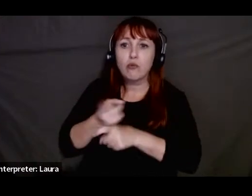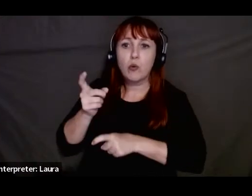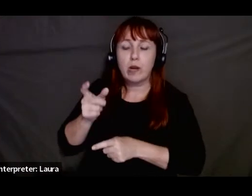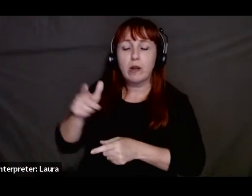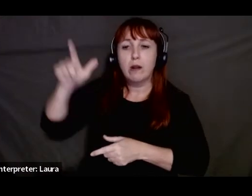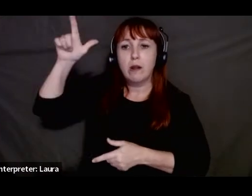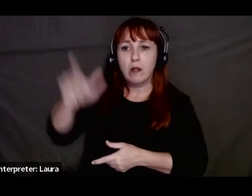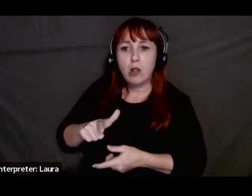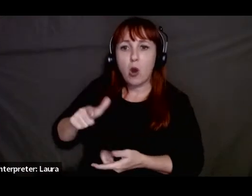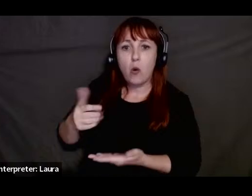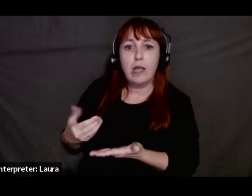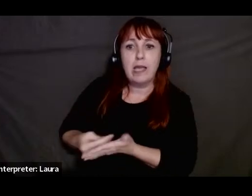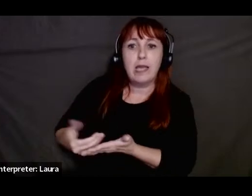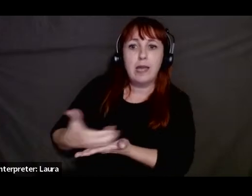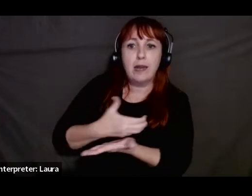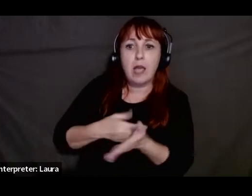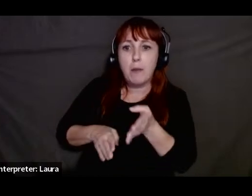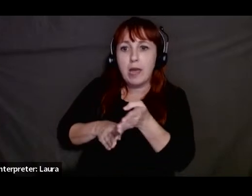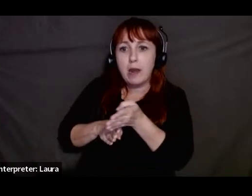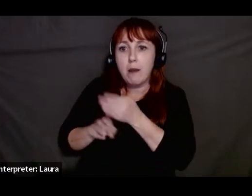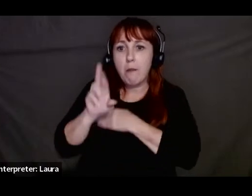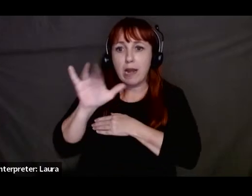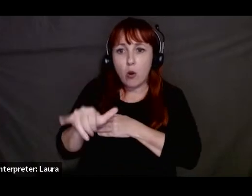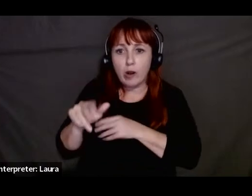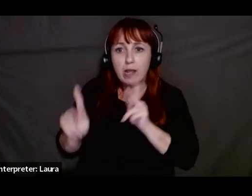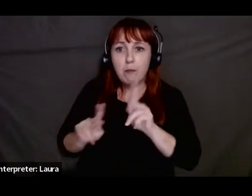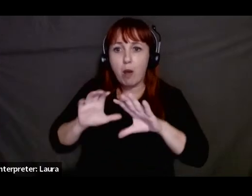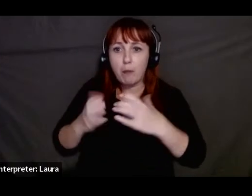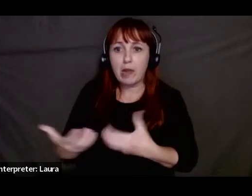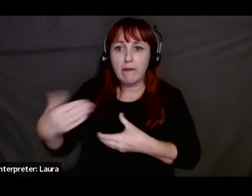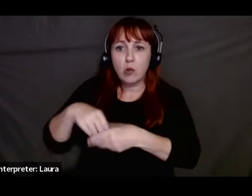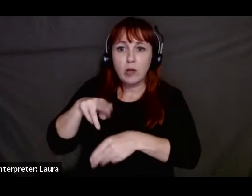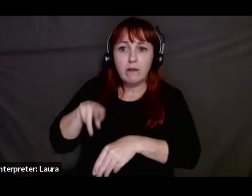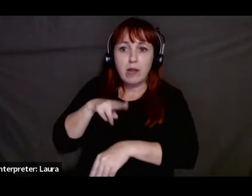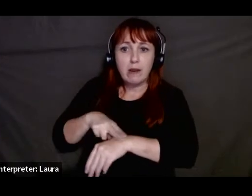and minority populations, including Native Hawaiians. The